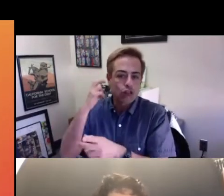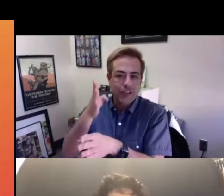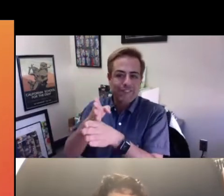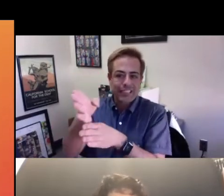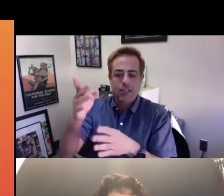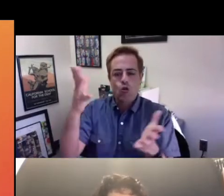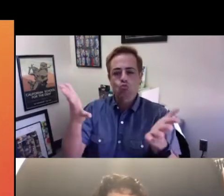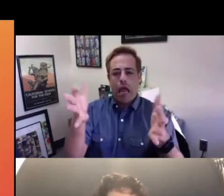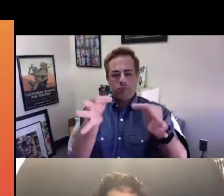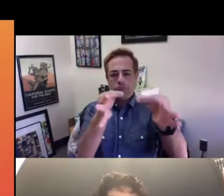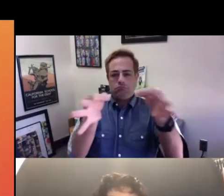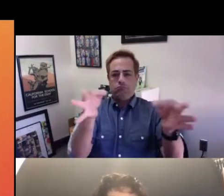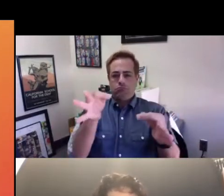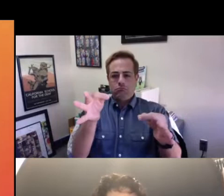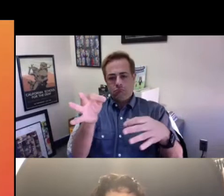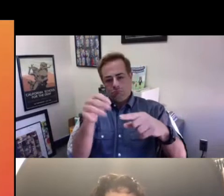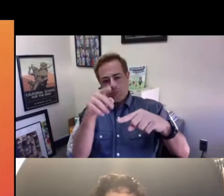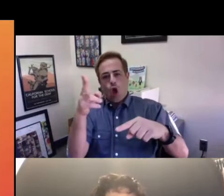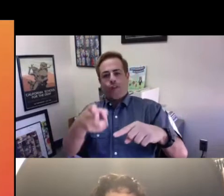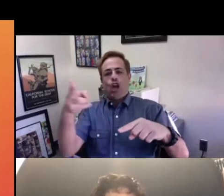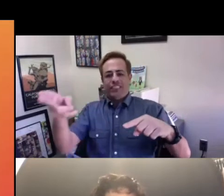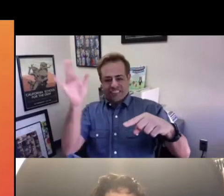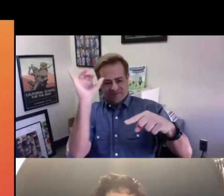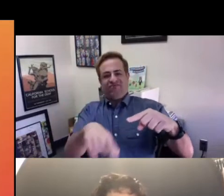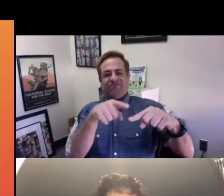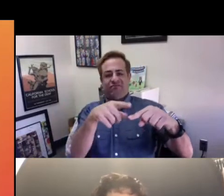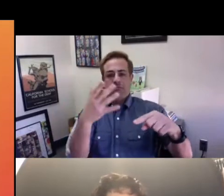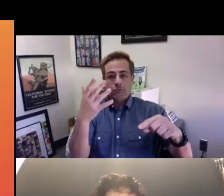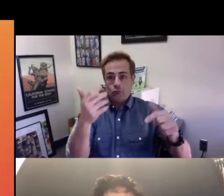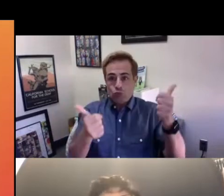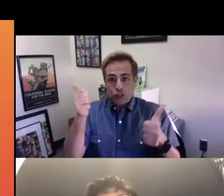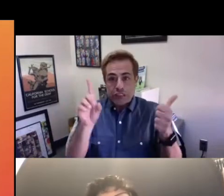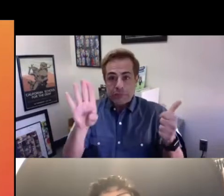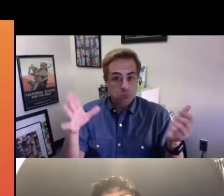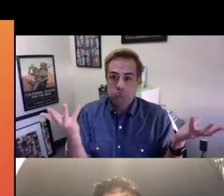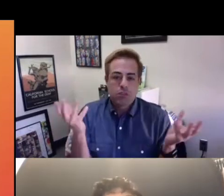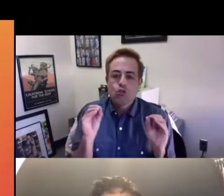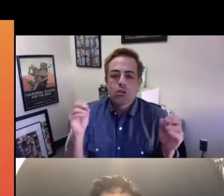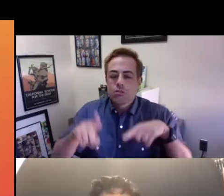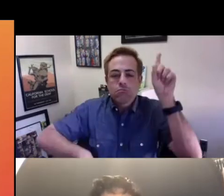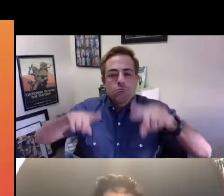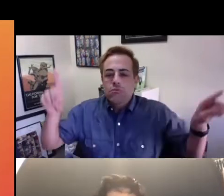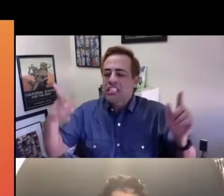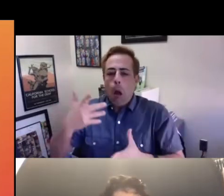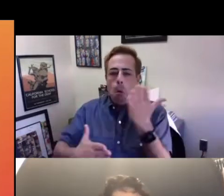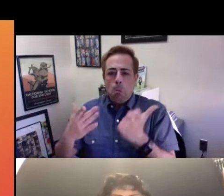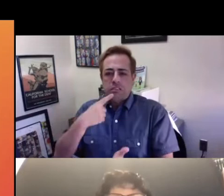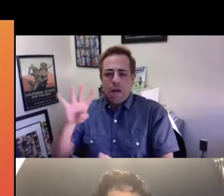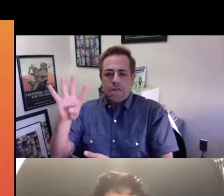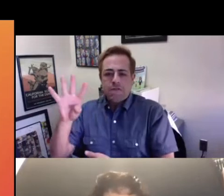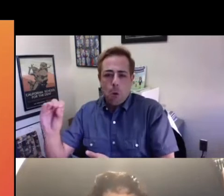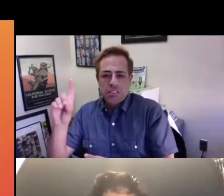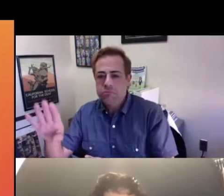agreement in the audiology field that defines exactly what hard of hearing is that, which